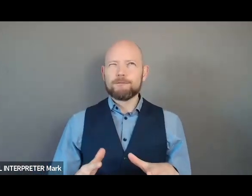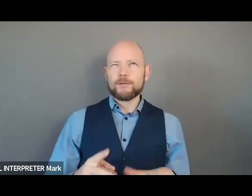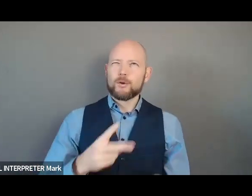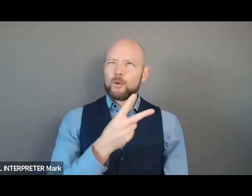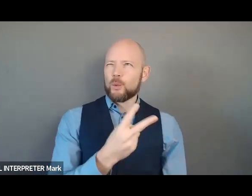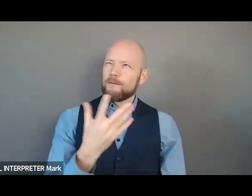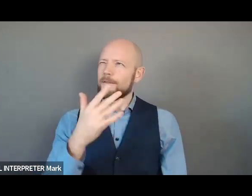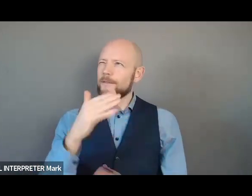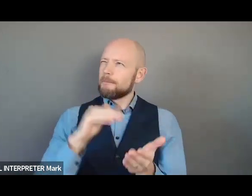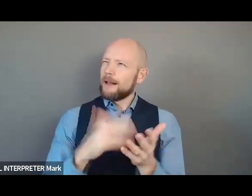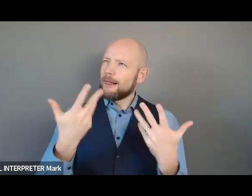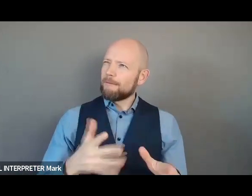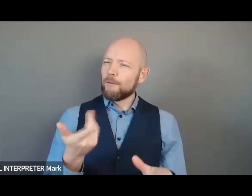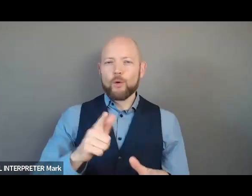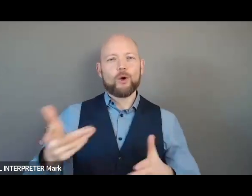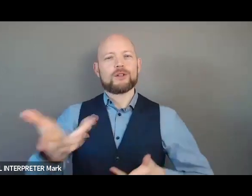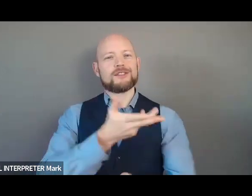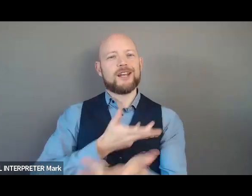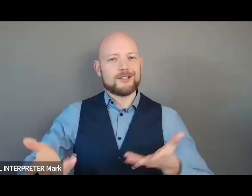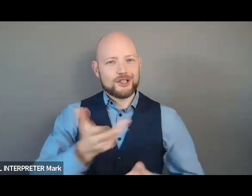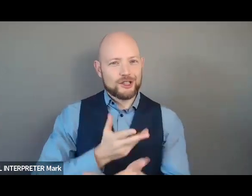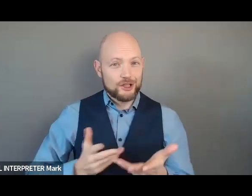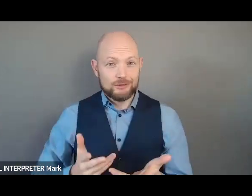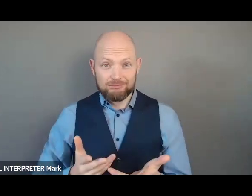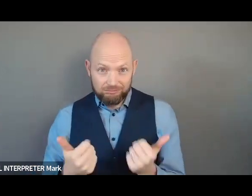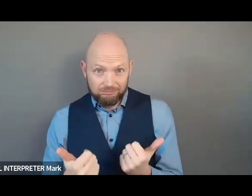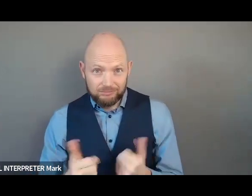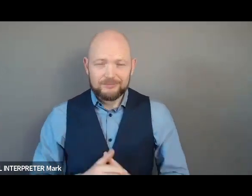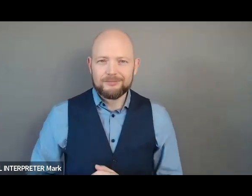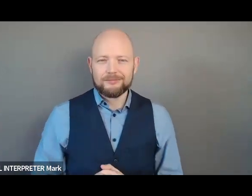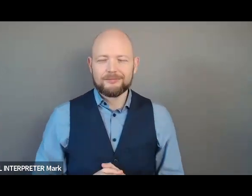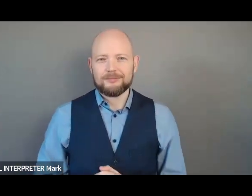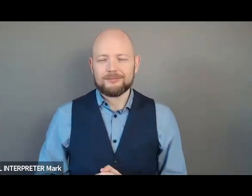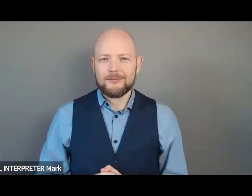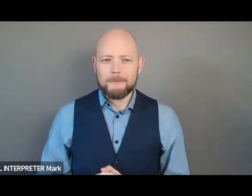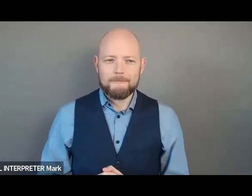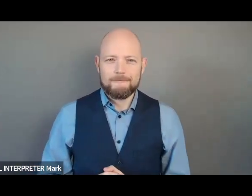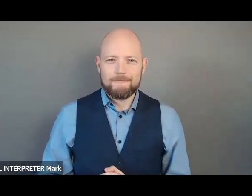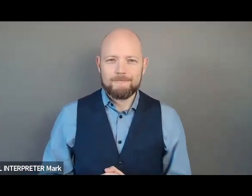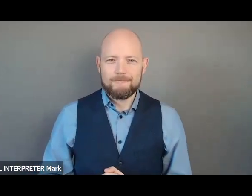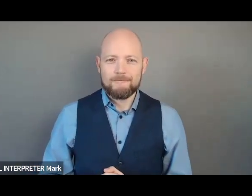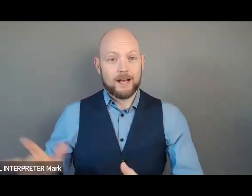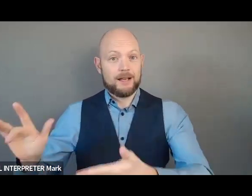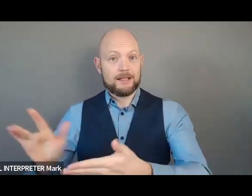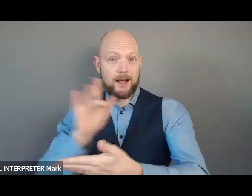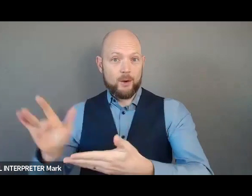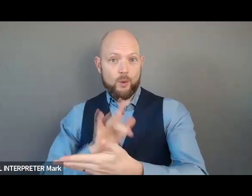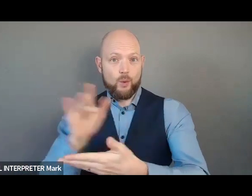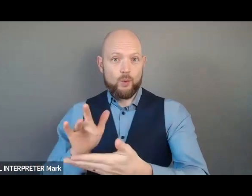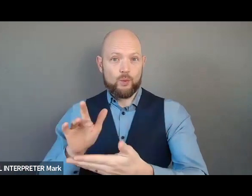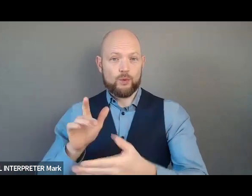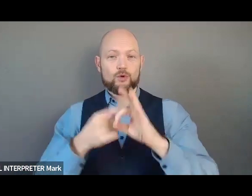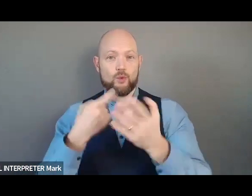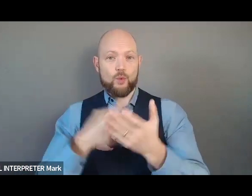25 minutes for some discussion. I think again you've got the Slido QR code,